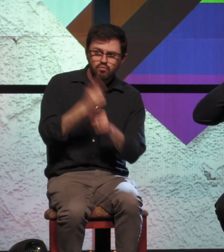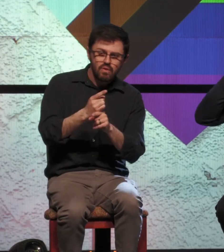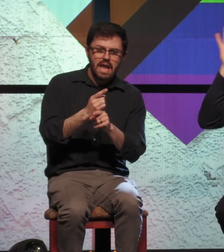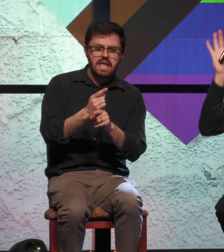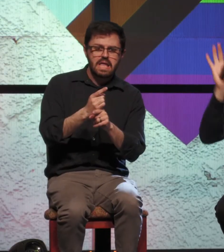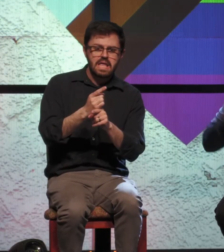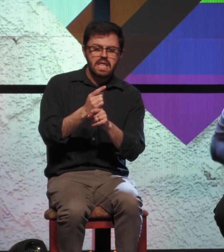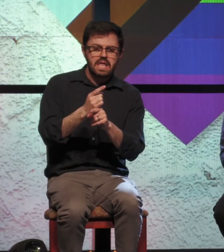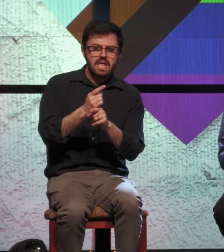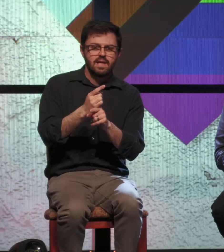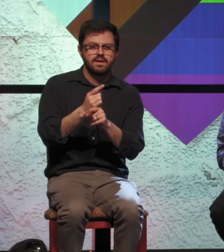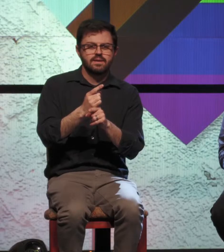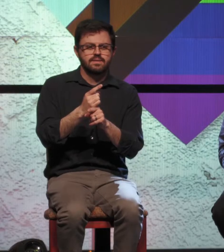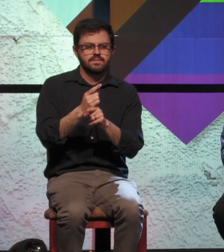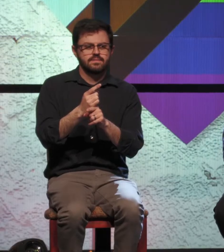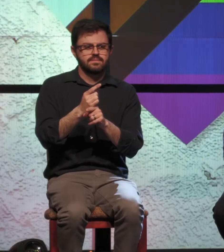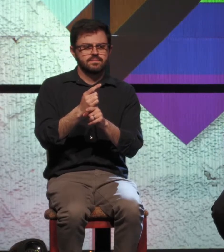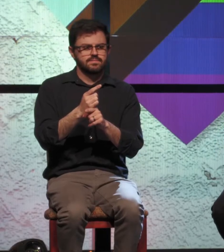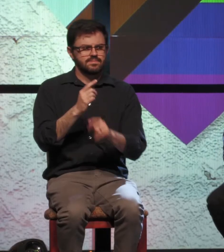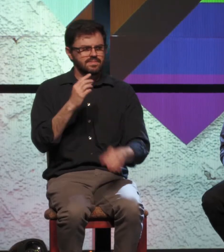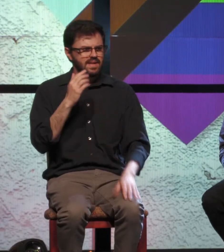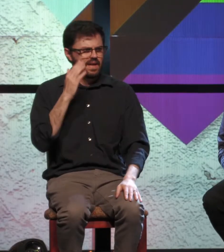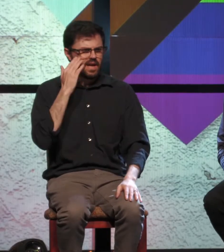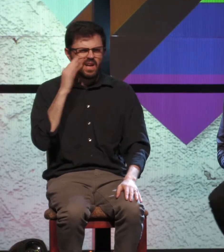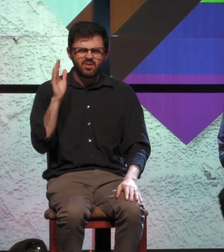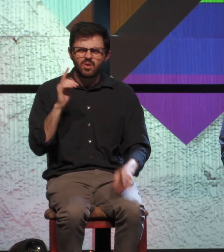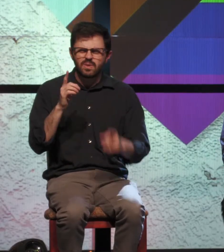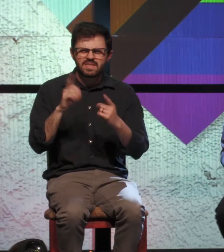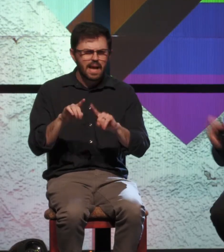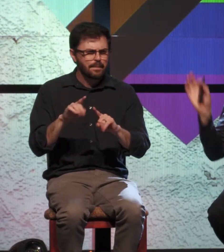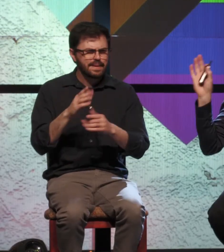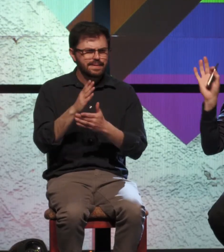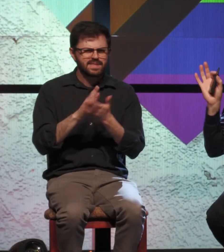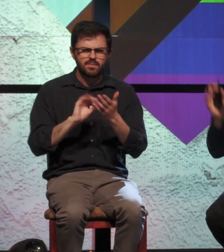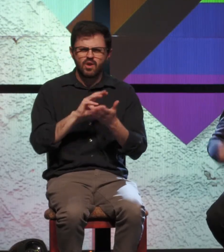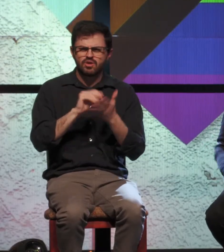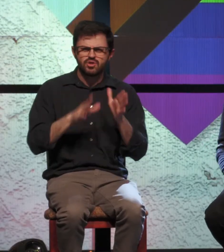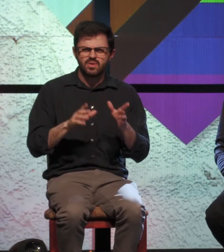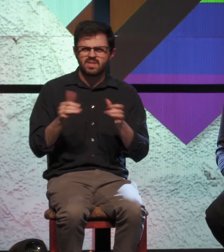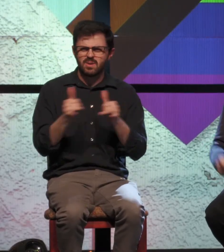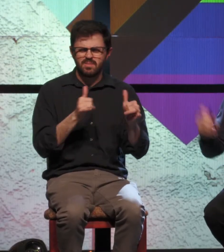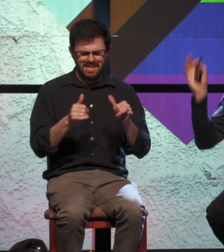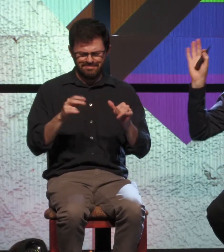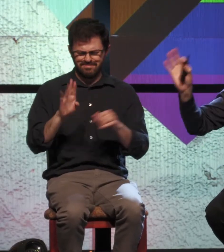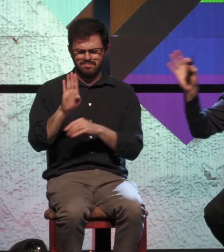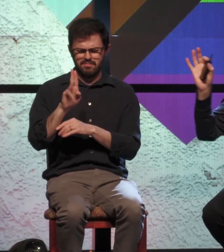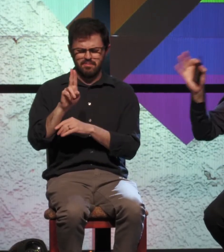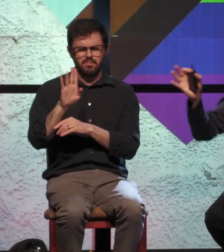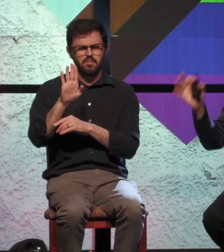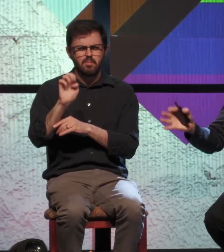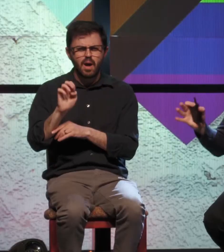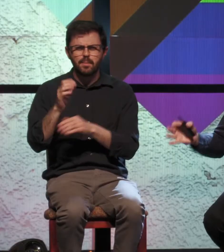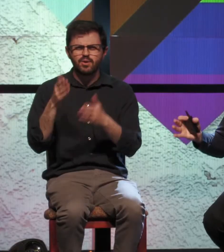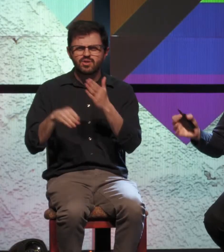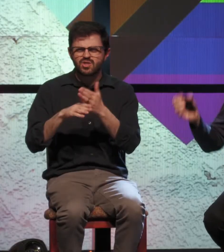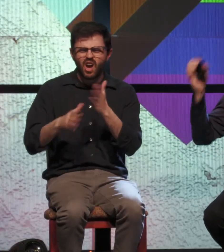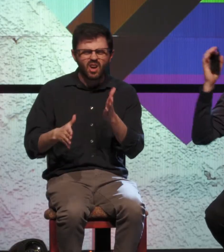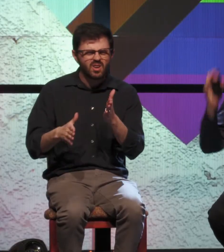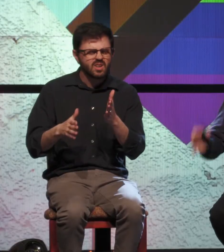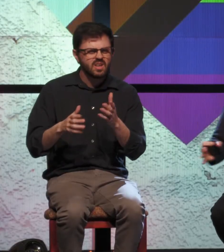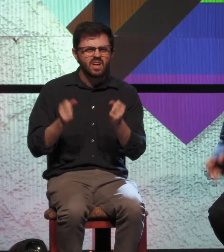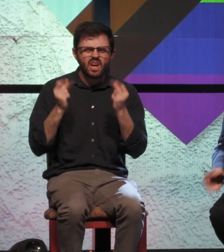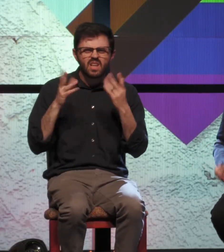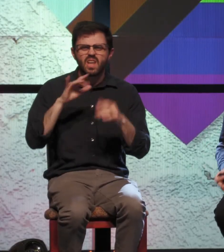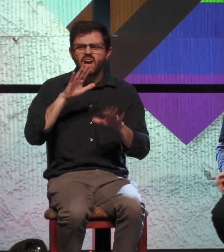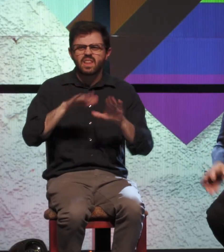Like, I don't know what's going on today. There's something called bubble soccer happening with our students. I have no idea what it is. Like, I'm playing bubble soccer today with a